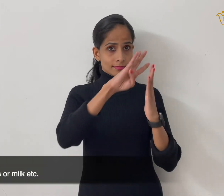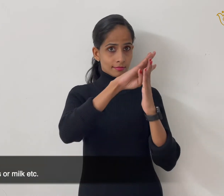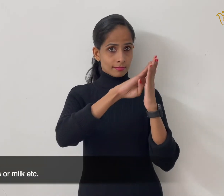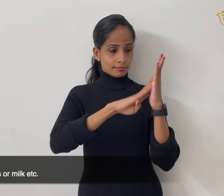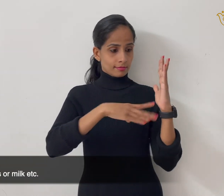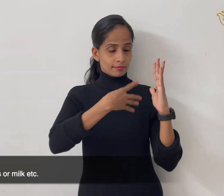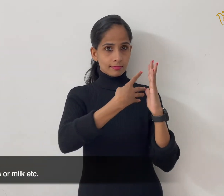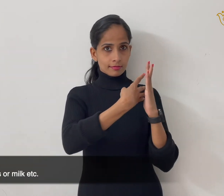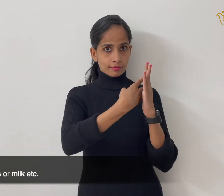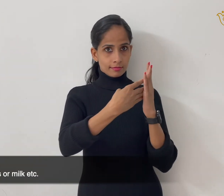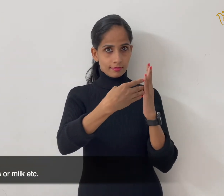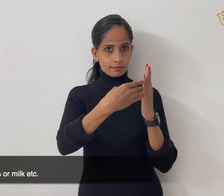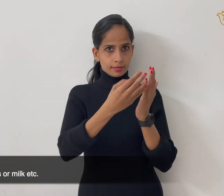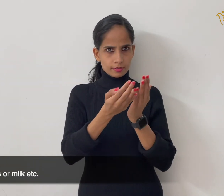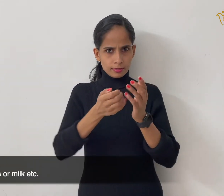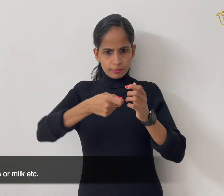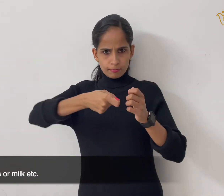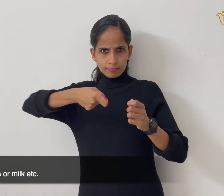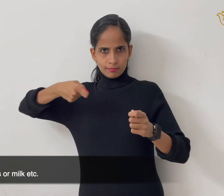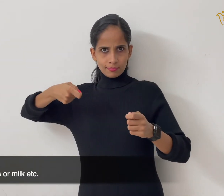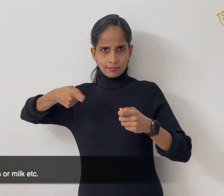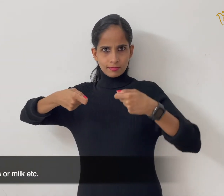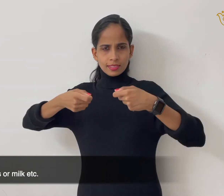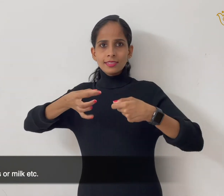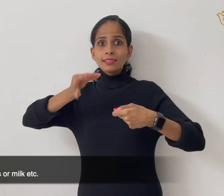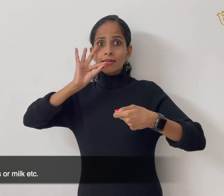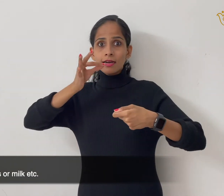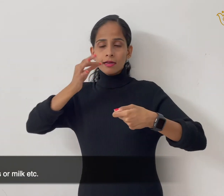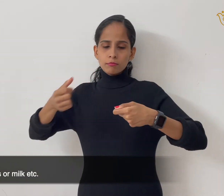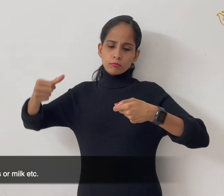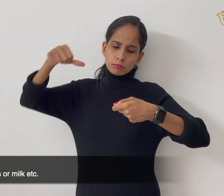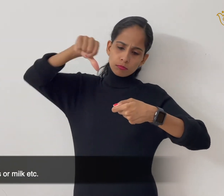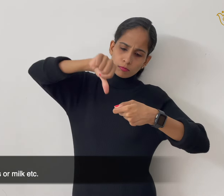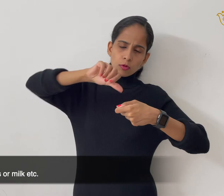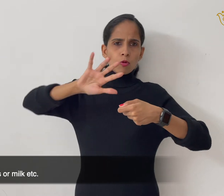Strainer, to strain tea leaves, milk, etc.